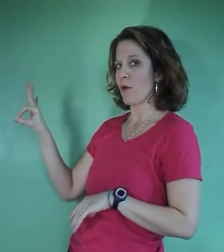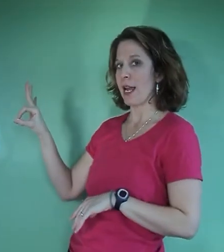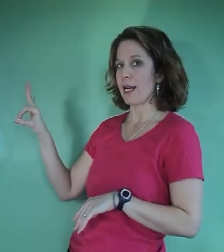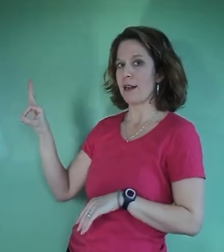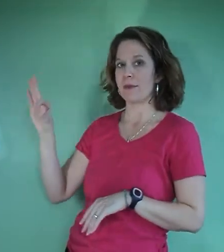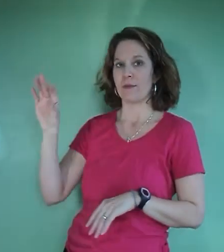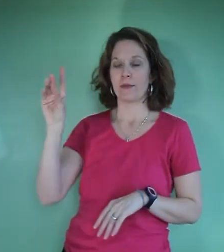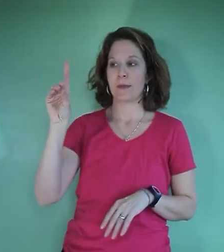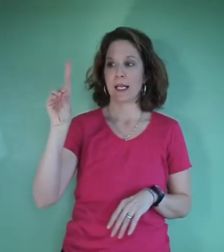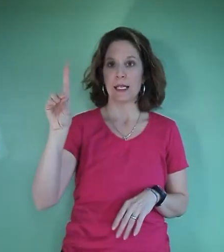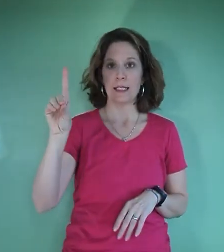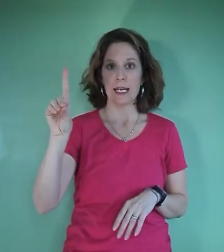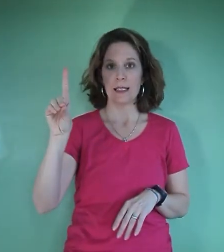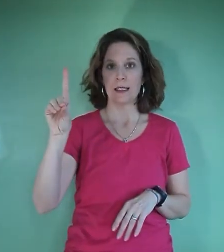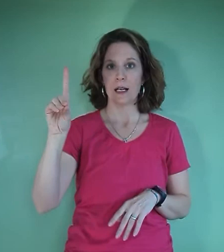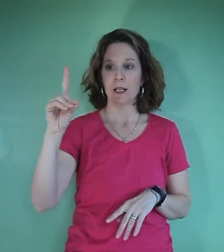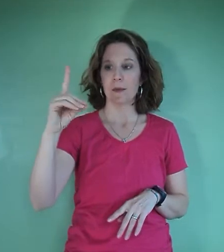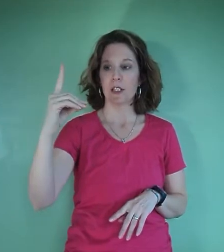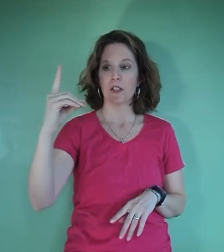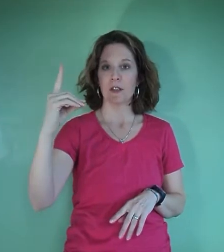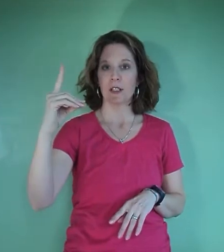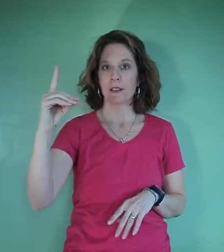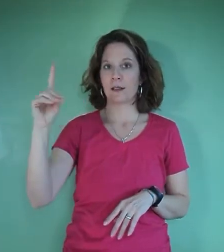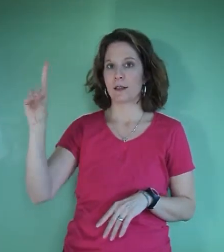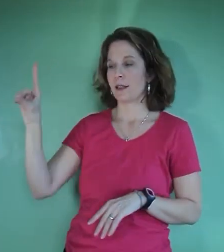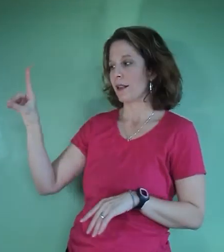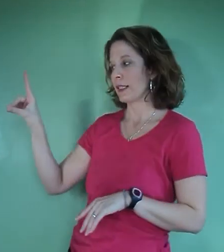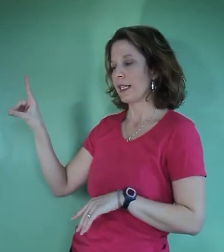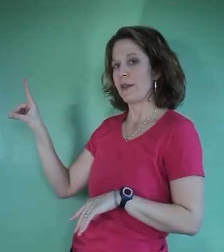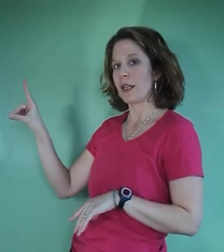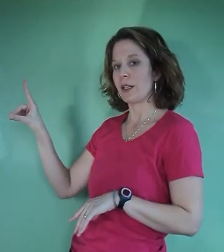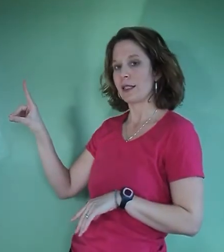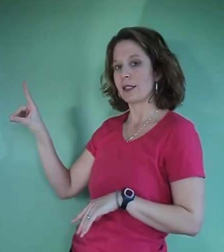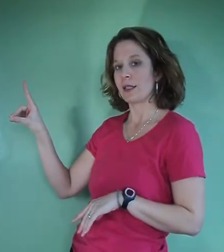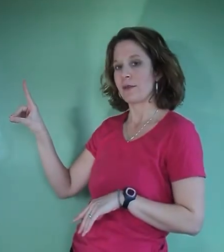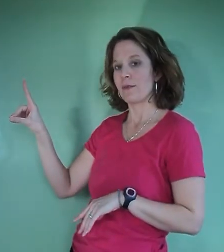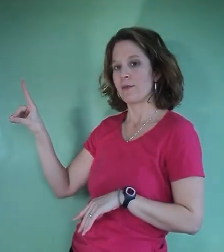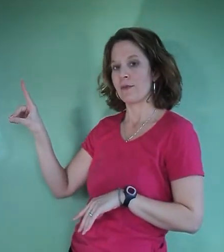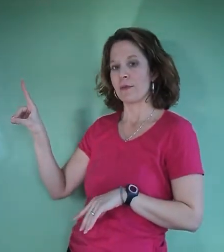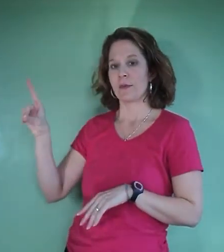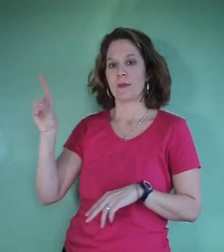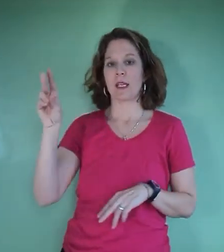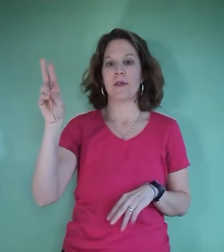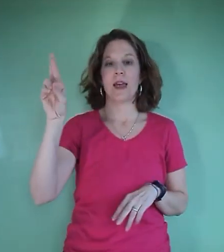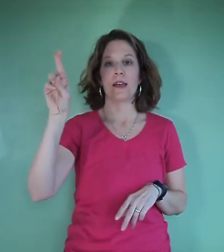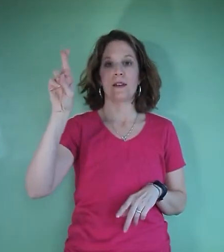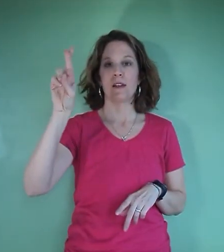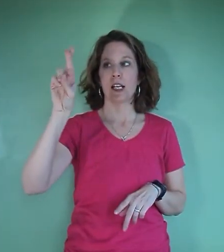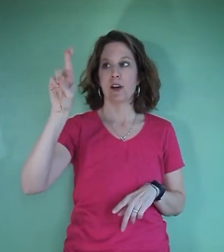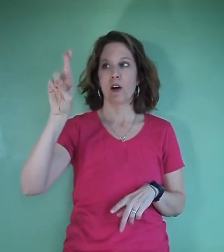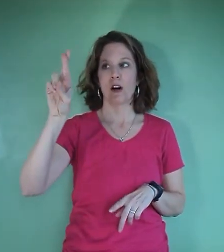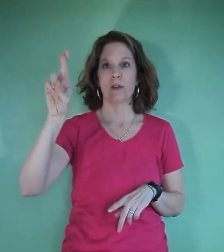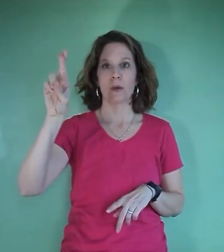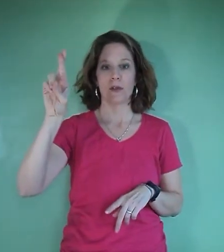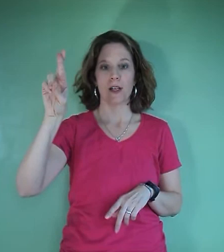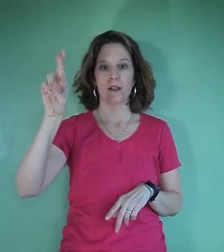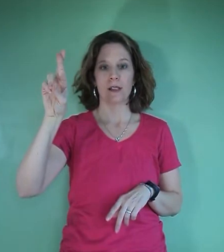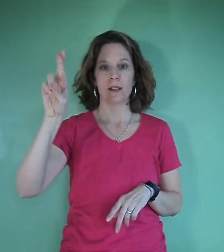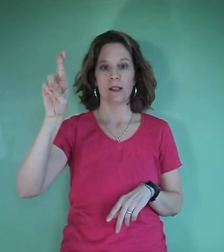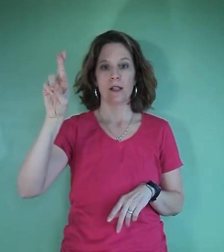okay. A D in sign language. See how that looks? And then an R for Roosevelt.